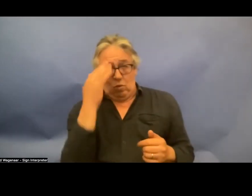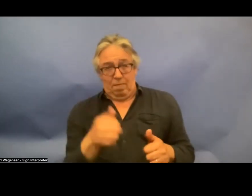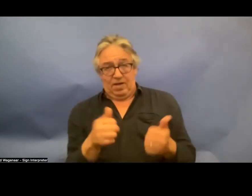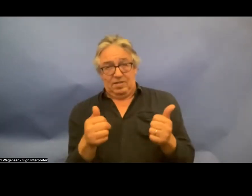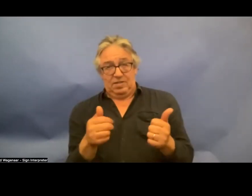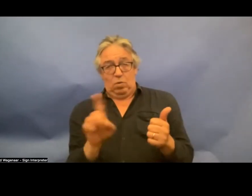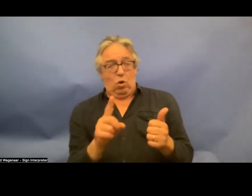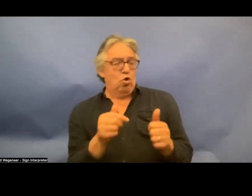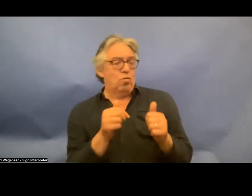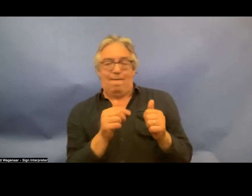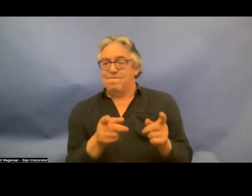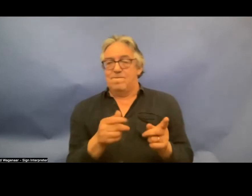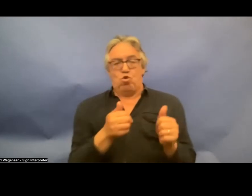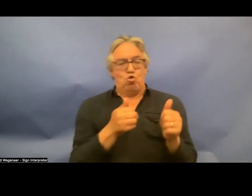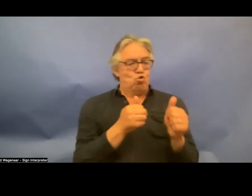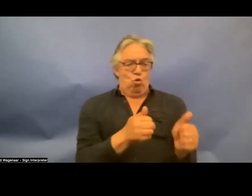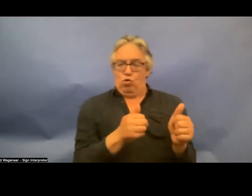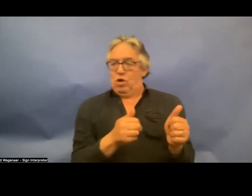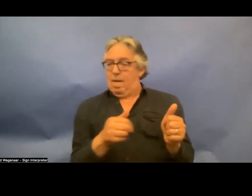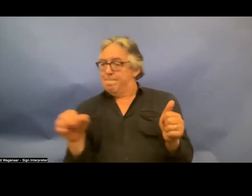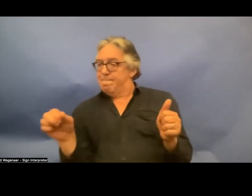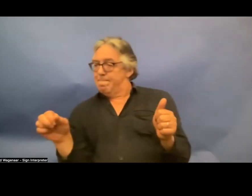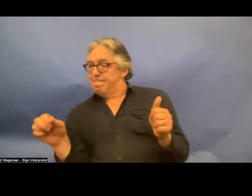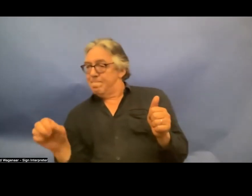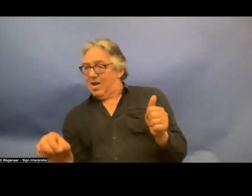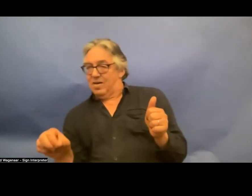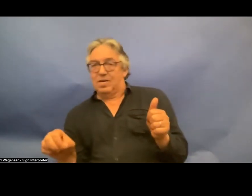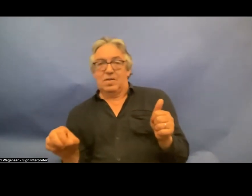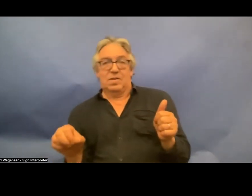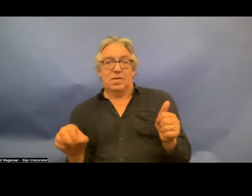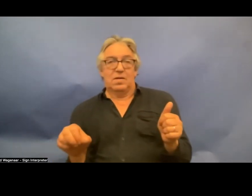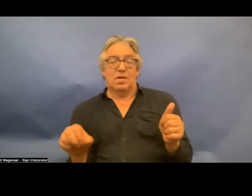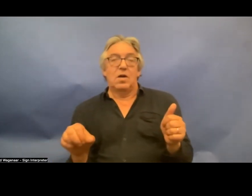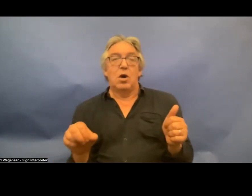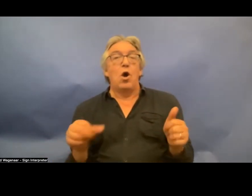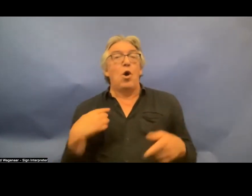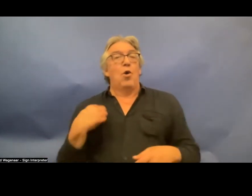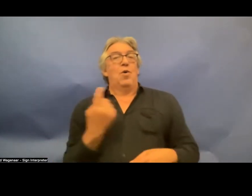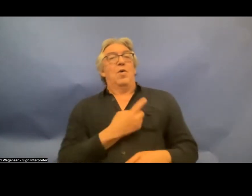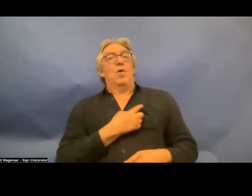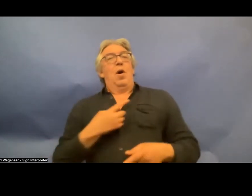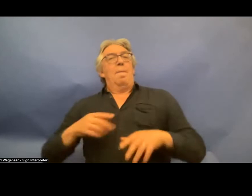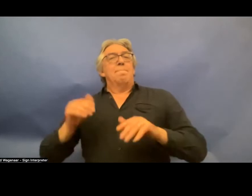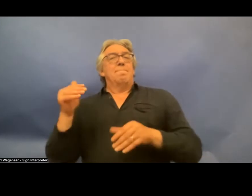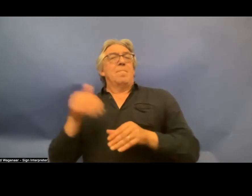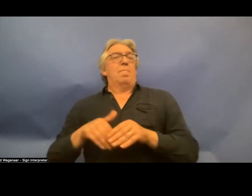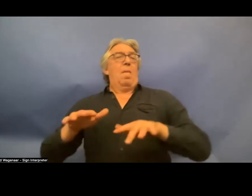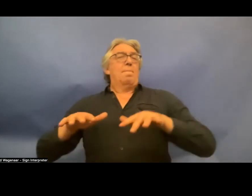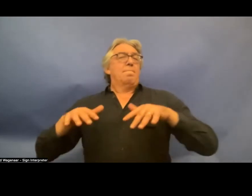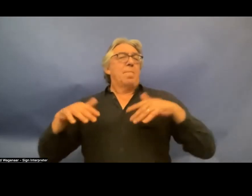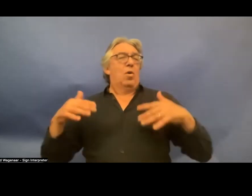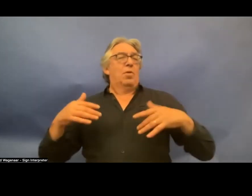good or bad for persons with disabilities. So politicians or parliaments or political